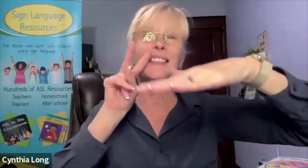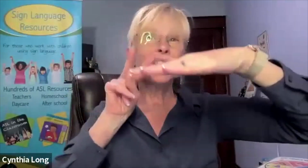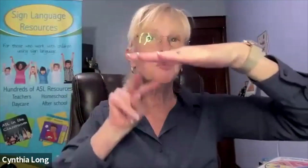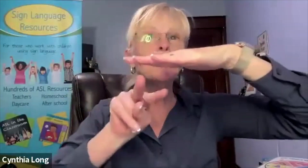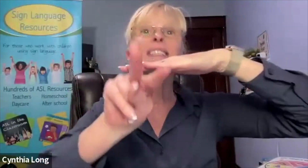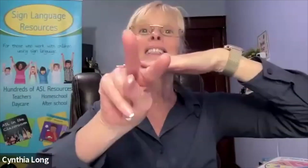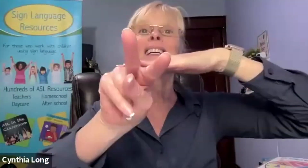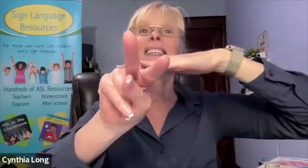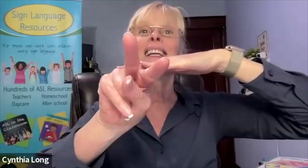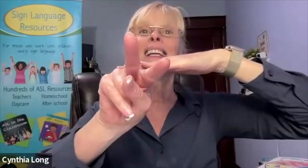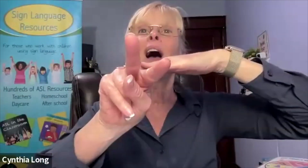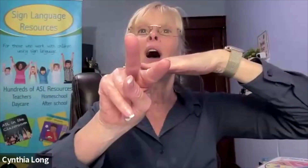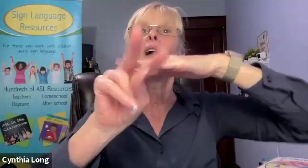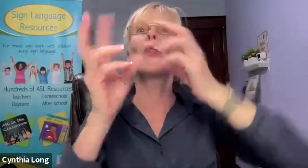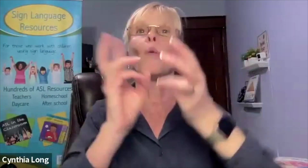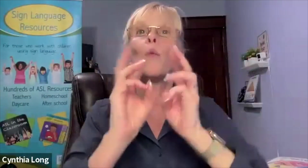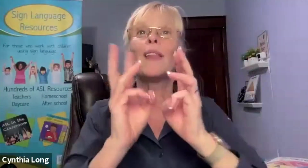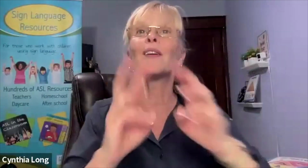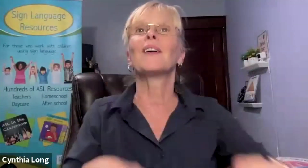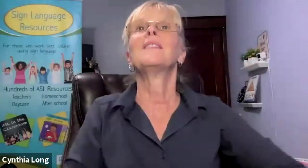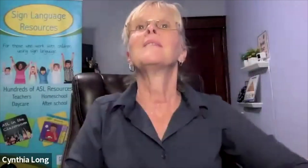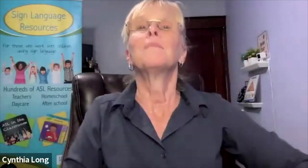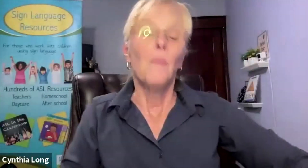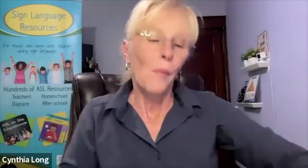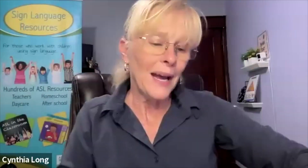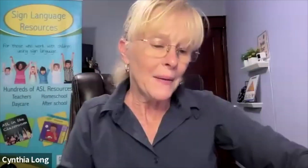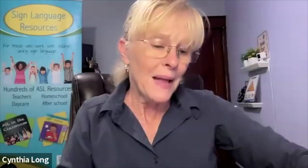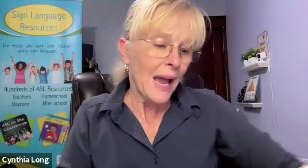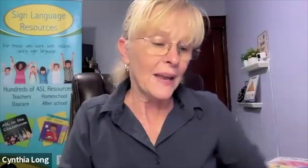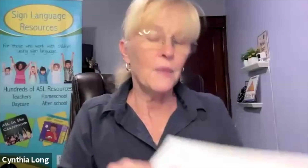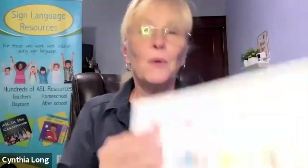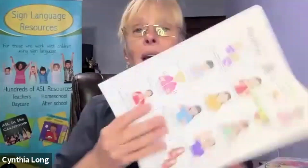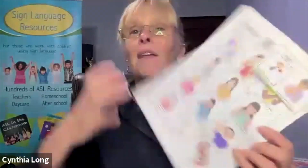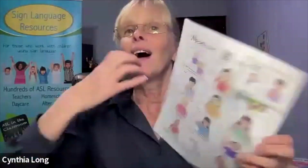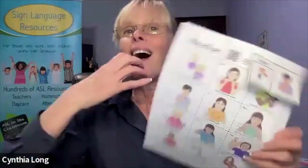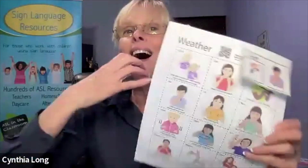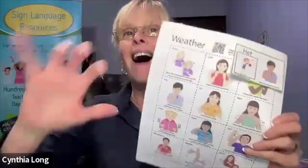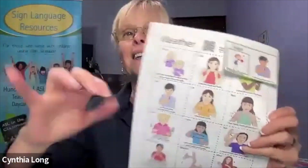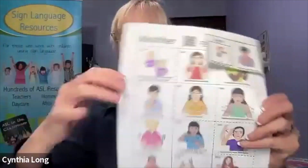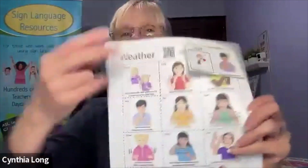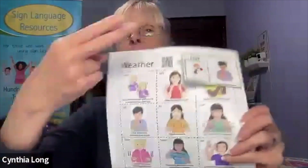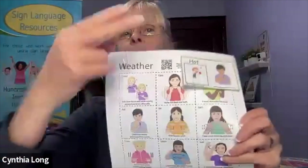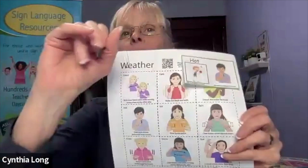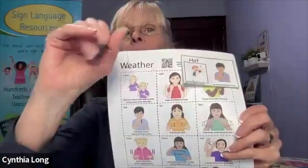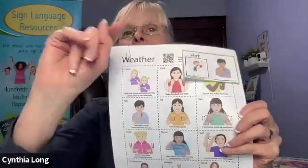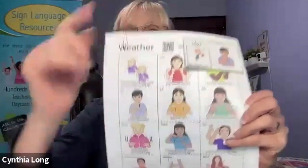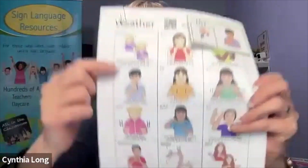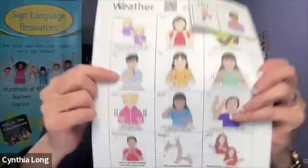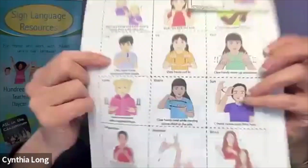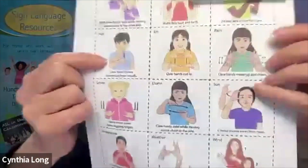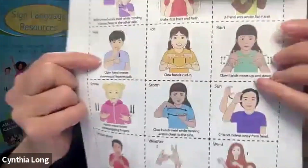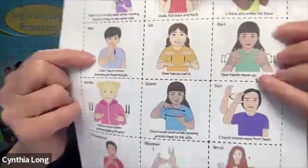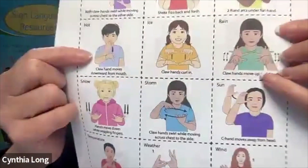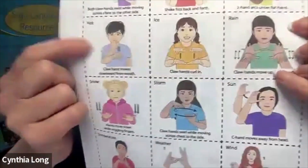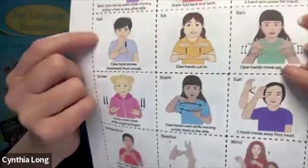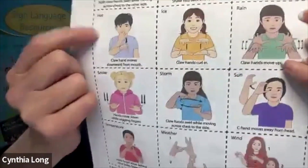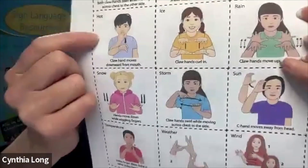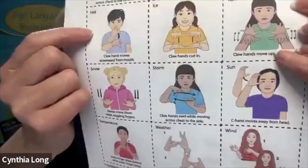You're predicting the weather. Okay, and we have hot, hot. Okay, there's the word